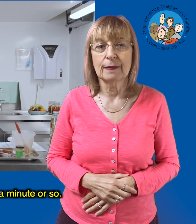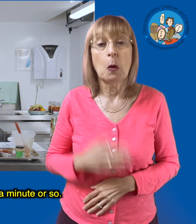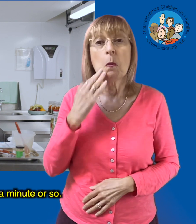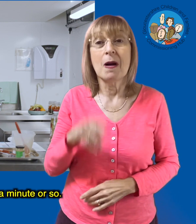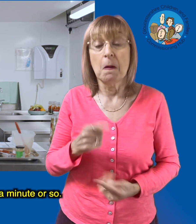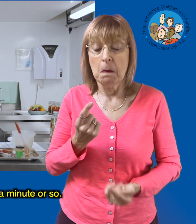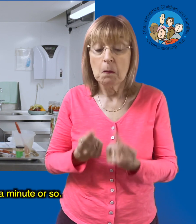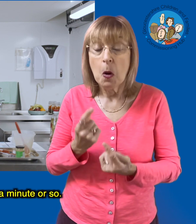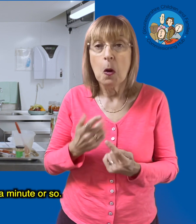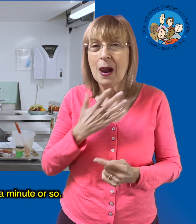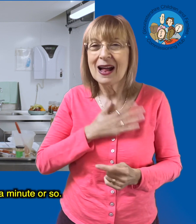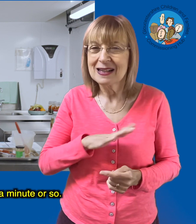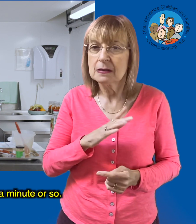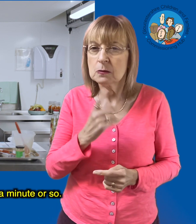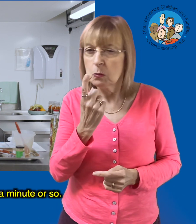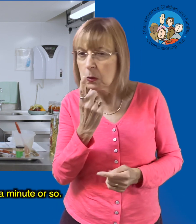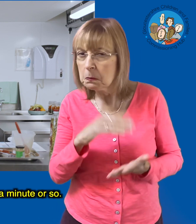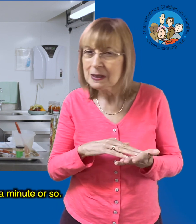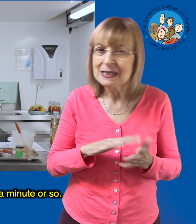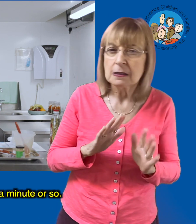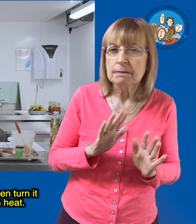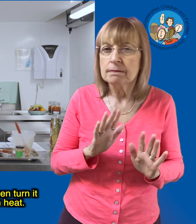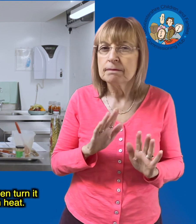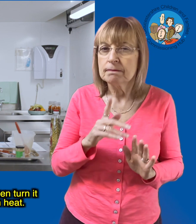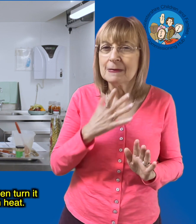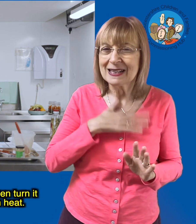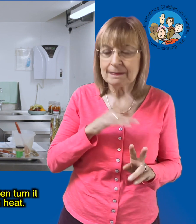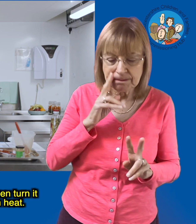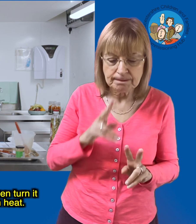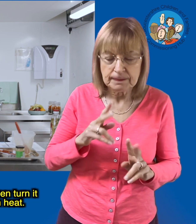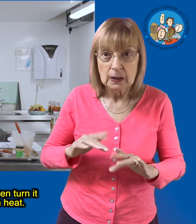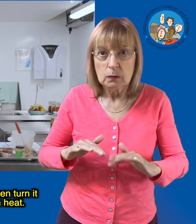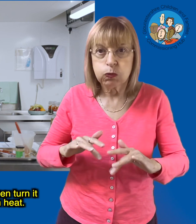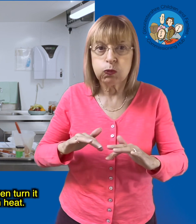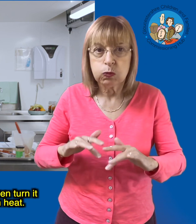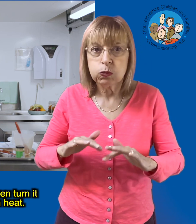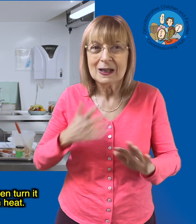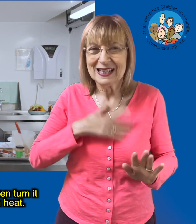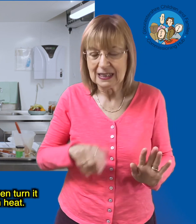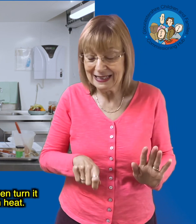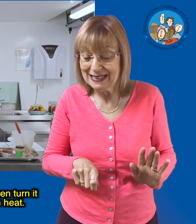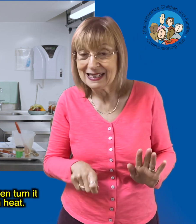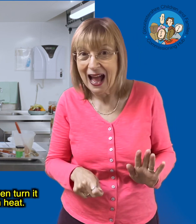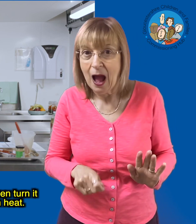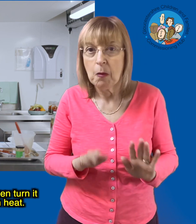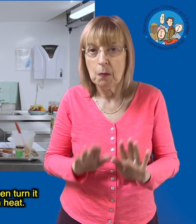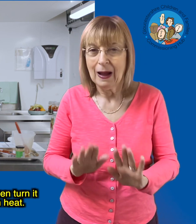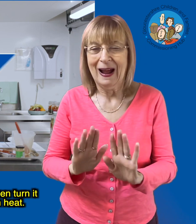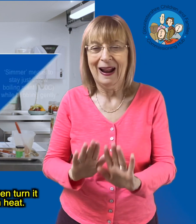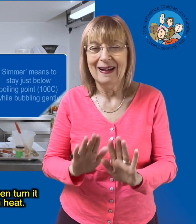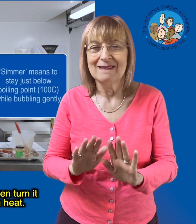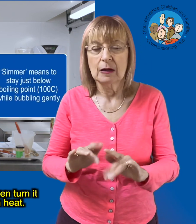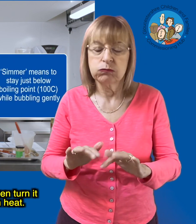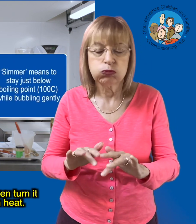And then once it comes up to the boil, it'll only take a minute or so. When it's come up to the boil, then I must then turn it down and let it